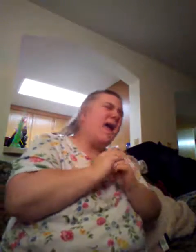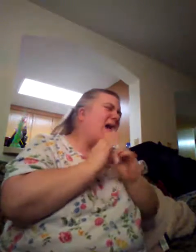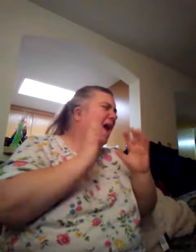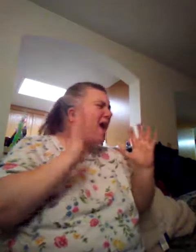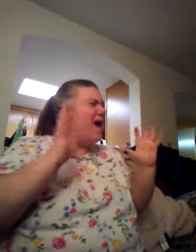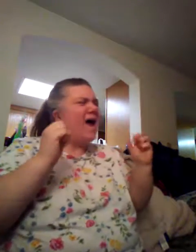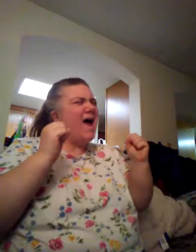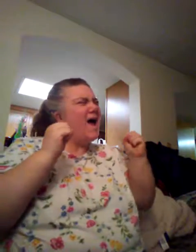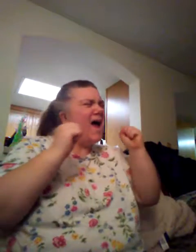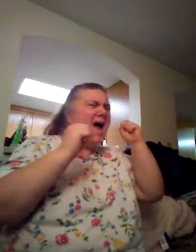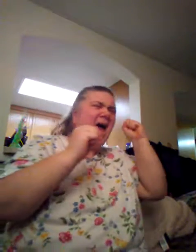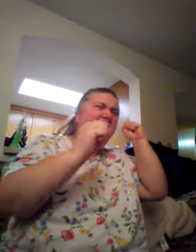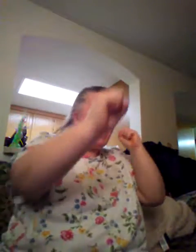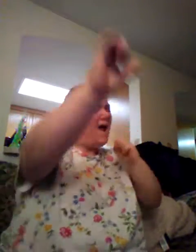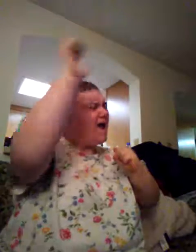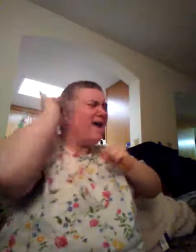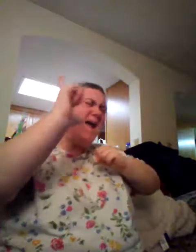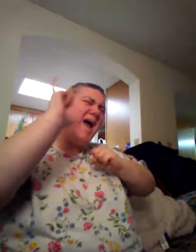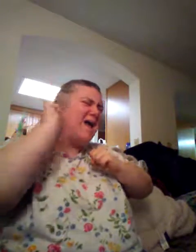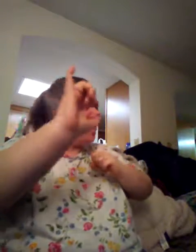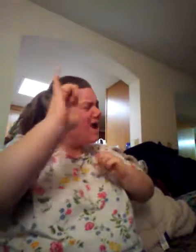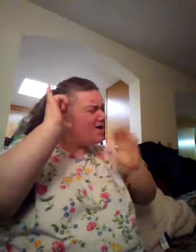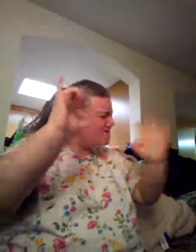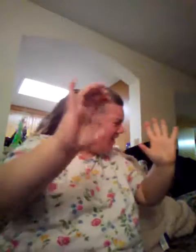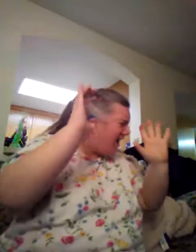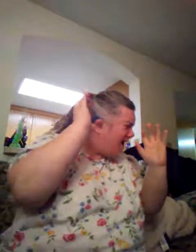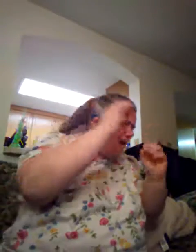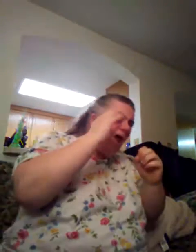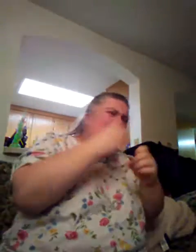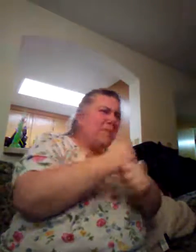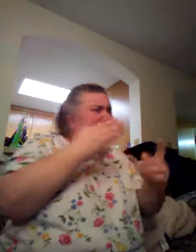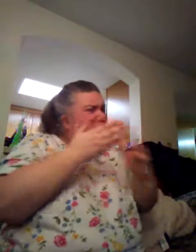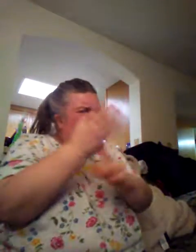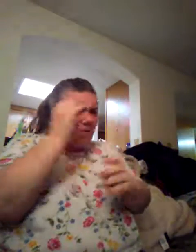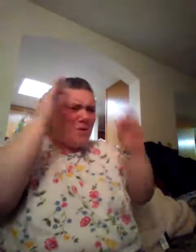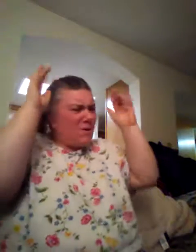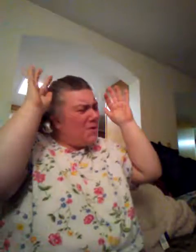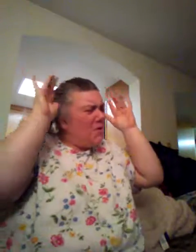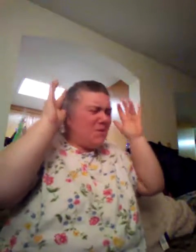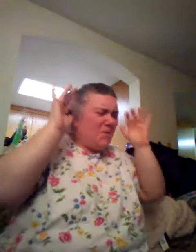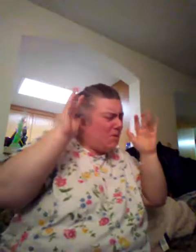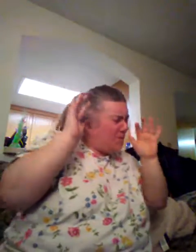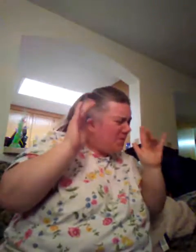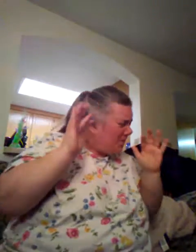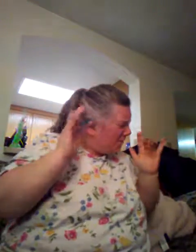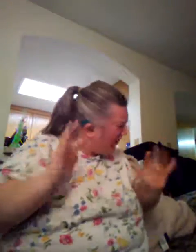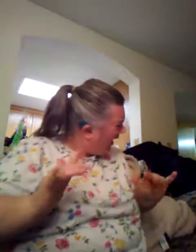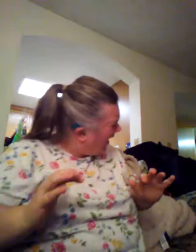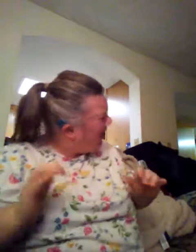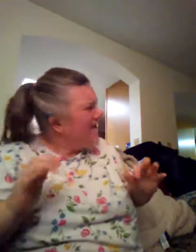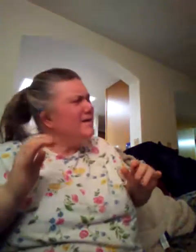Yeah. I can make it through the rain.